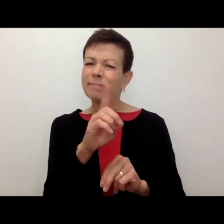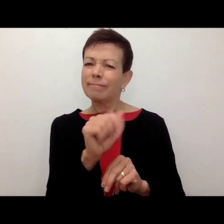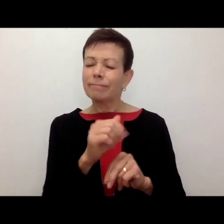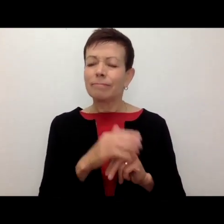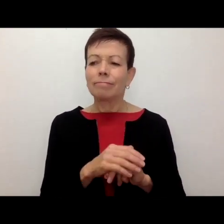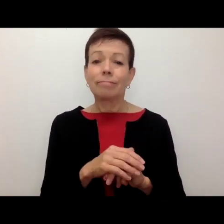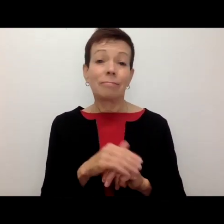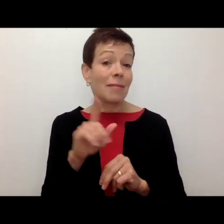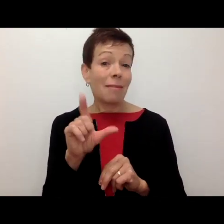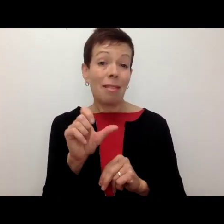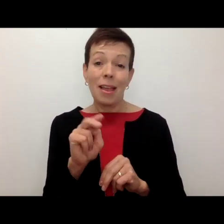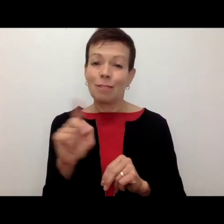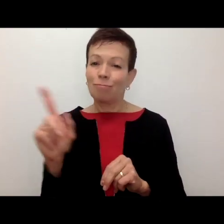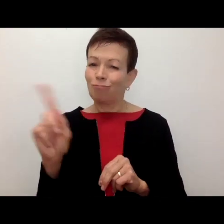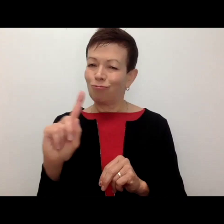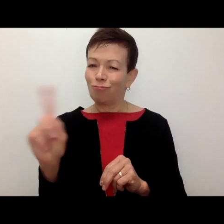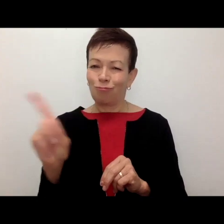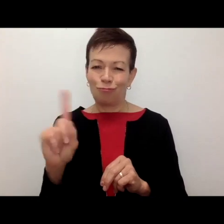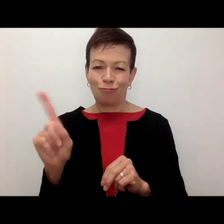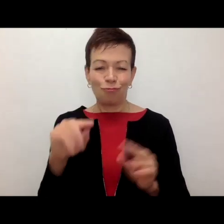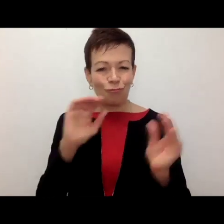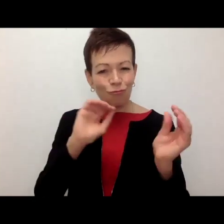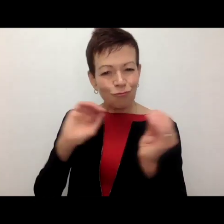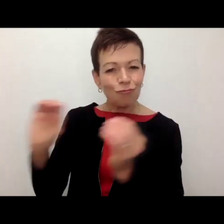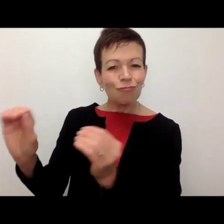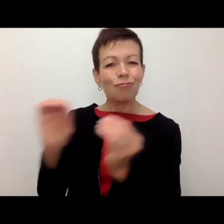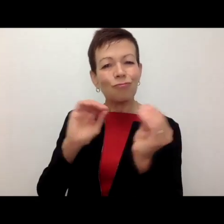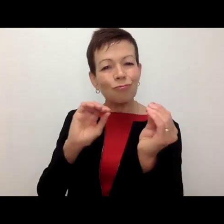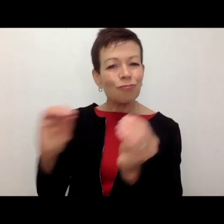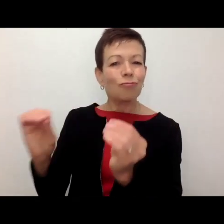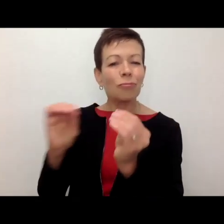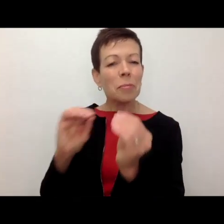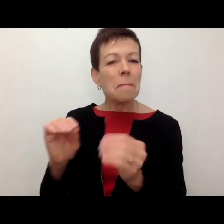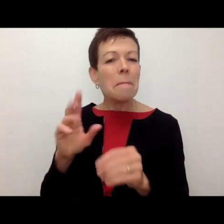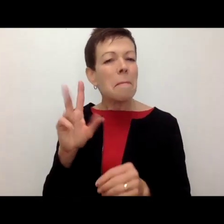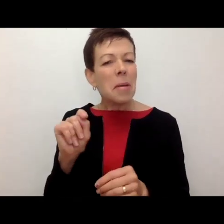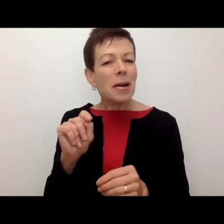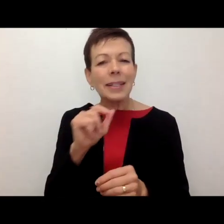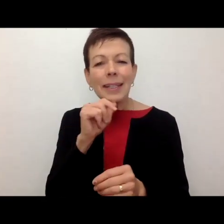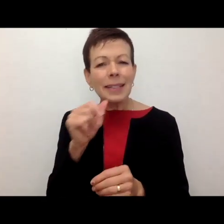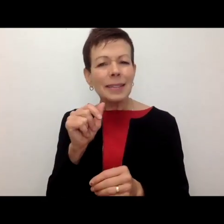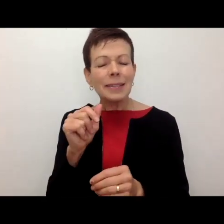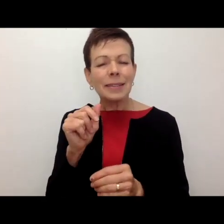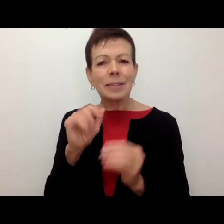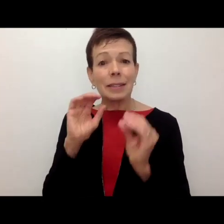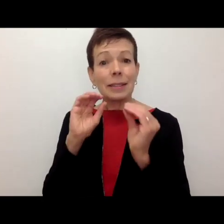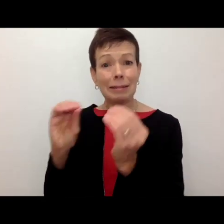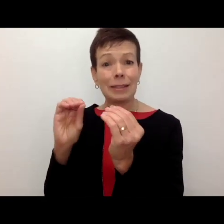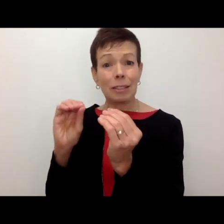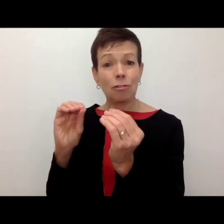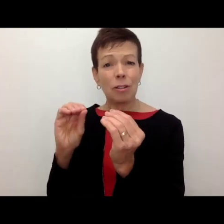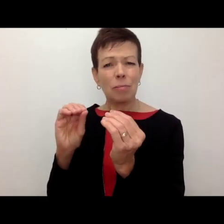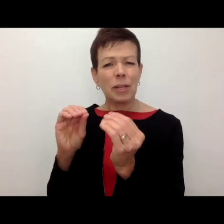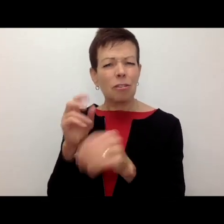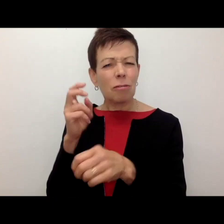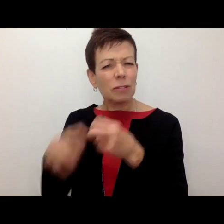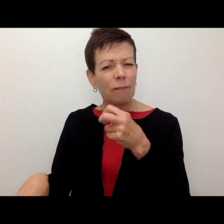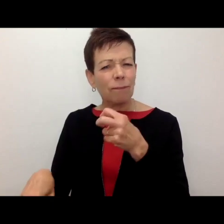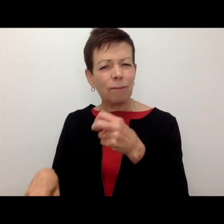viewed deaf people as disabled. But Len took a counter perspective. And he was able to